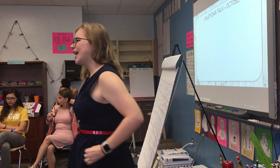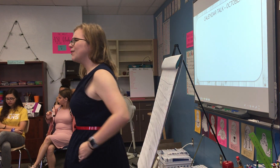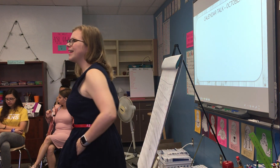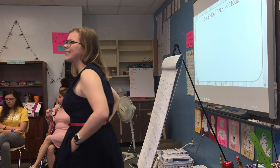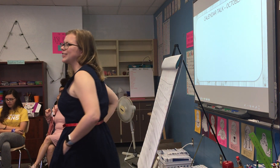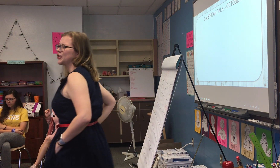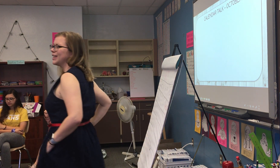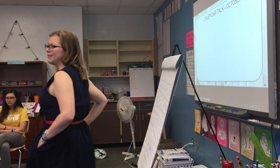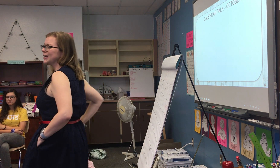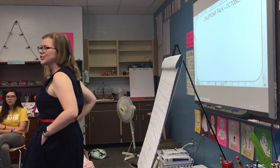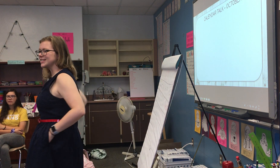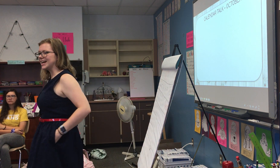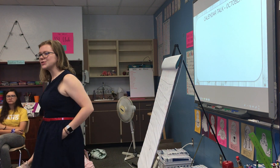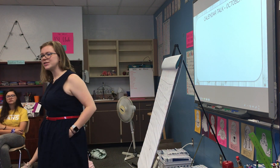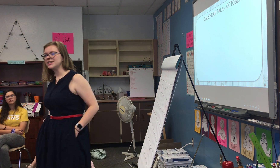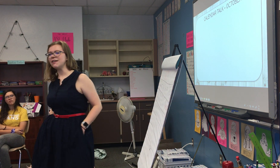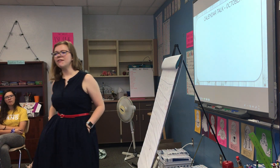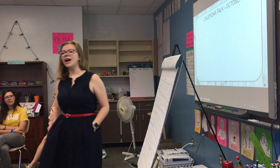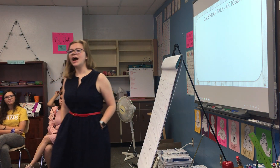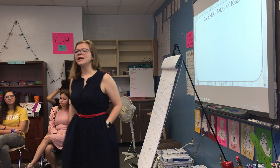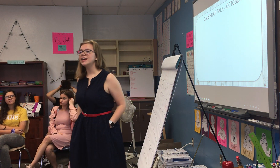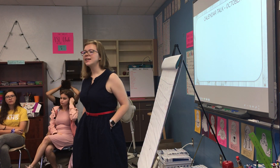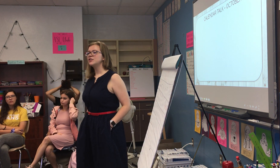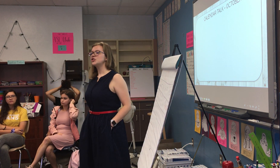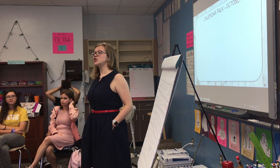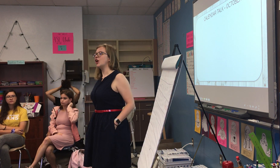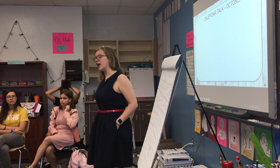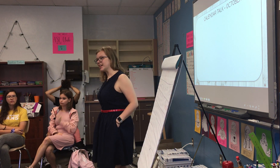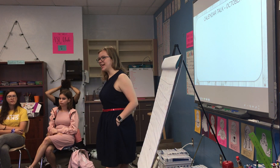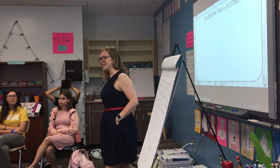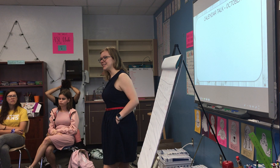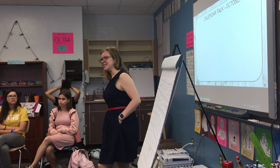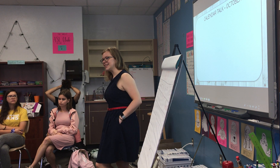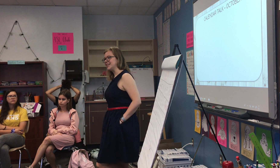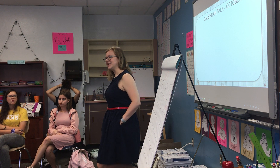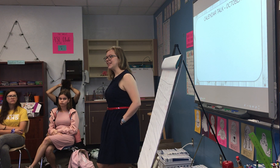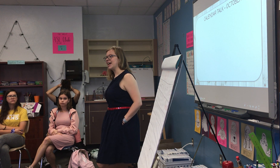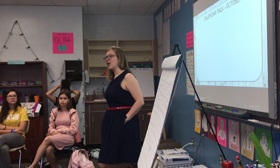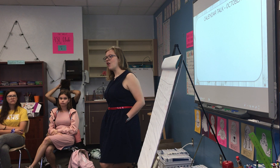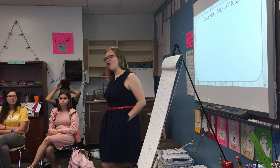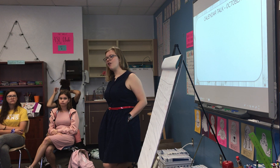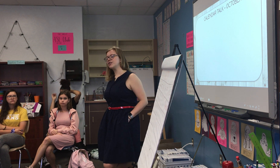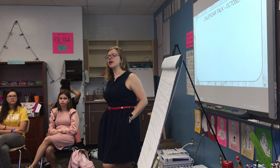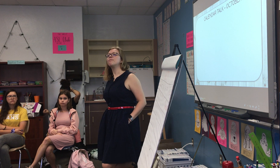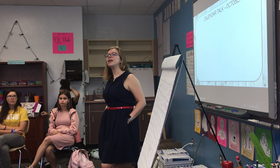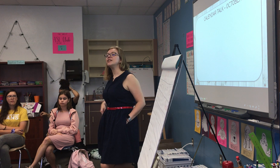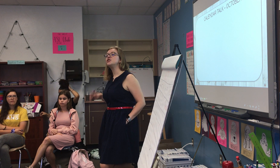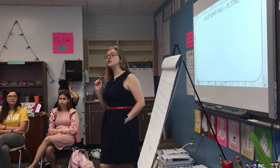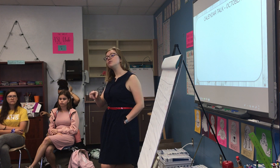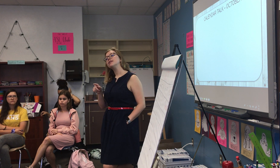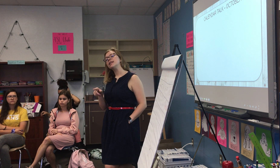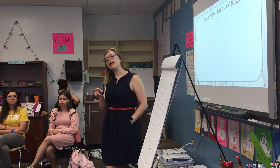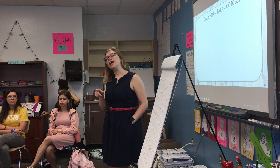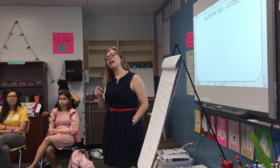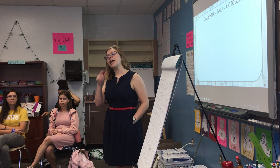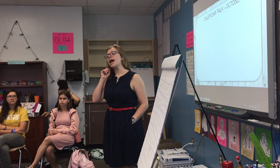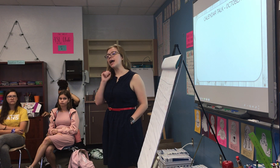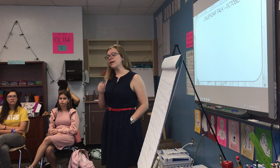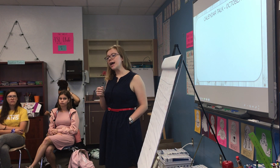don't like Jolly Ranchers and that sort of stuff. I like chocolates. Oh, but Like all the chocolate. But I do really like